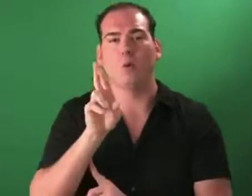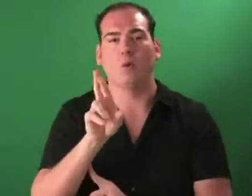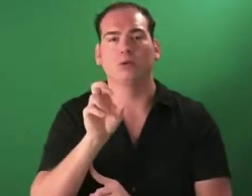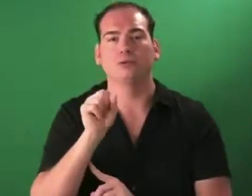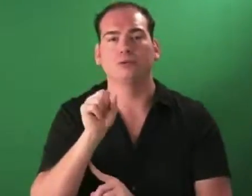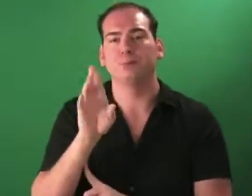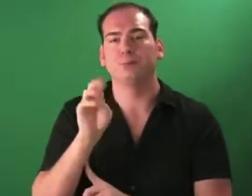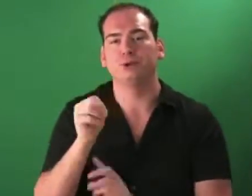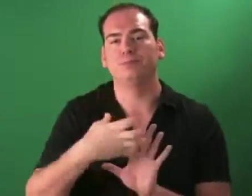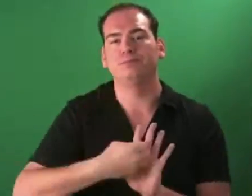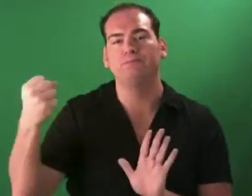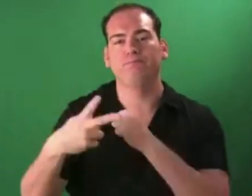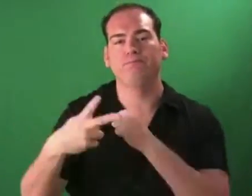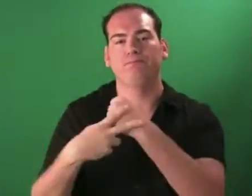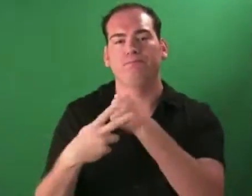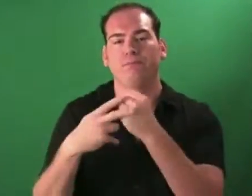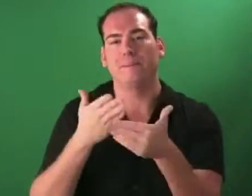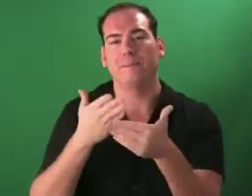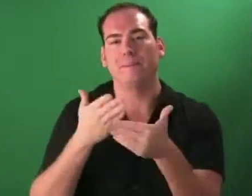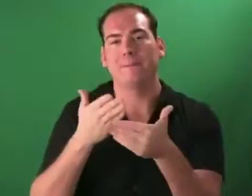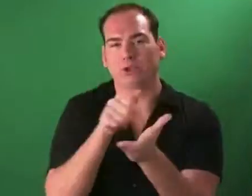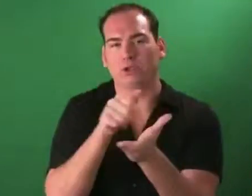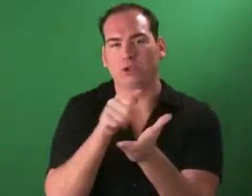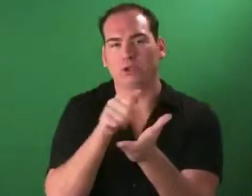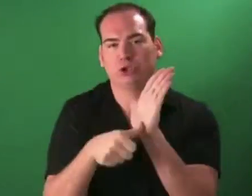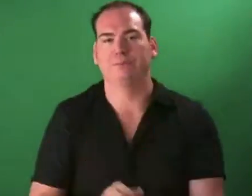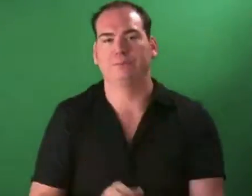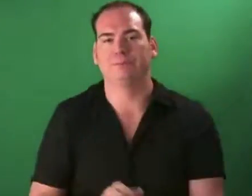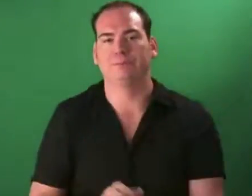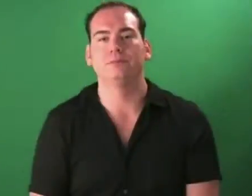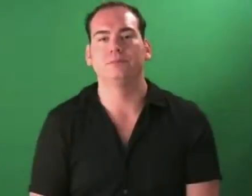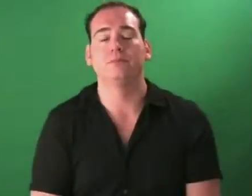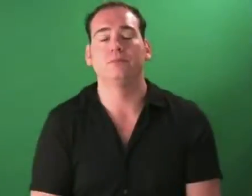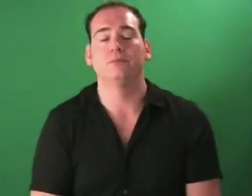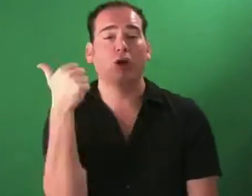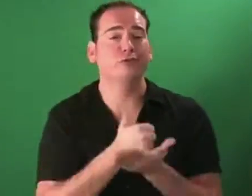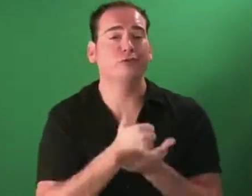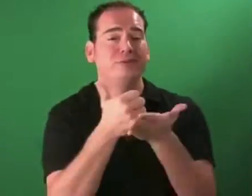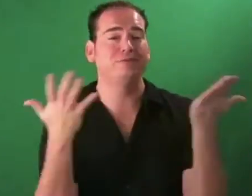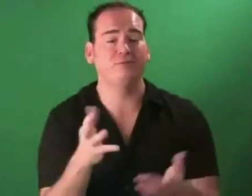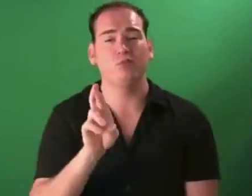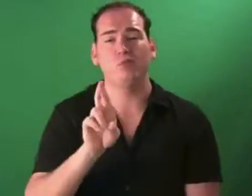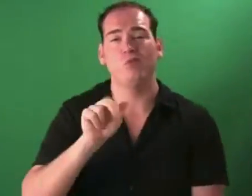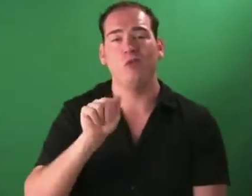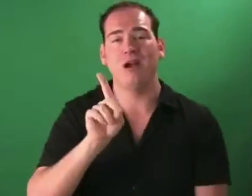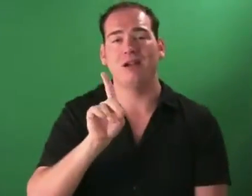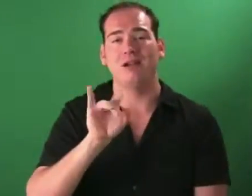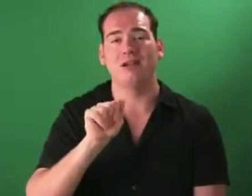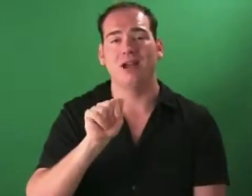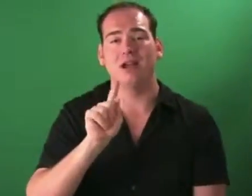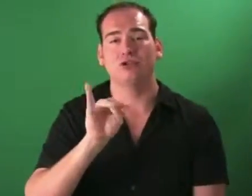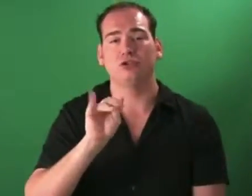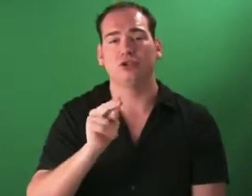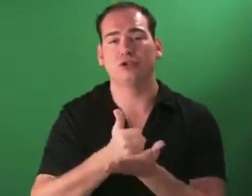any children, you might need to ask your doctor about sperm banks or opportunities of saving